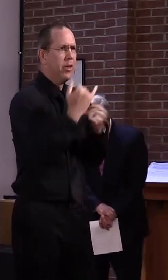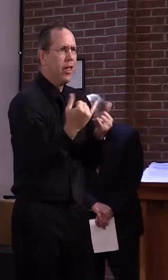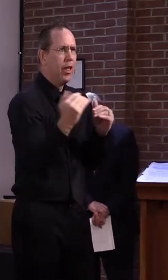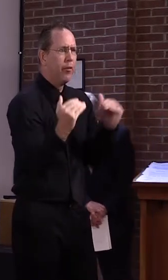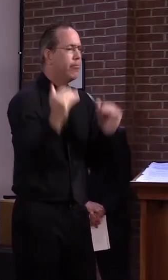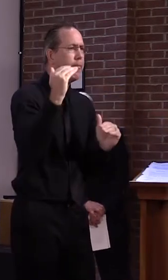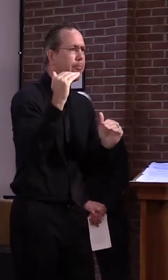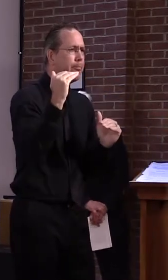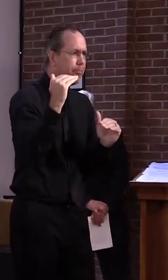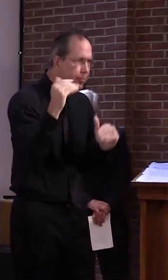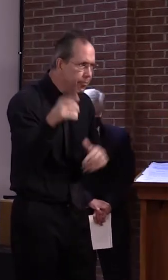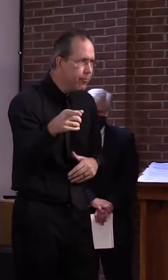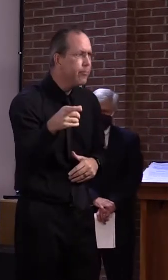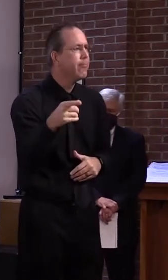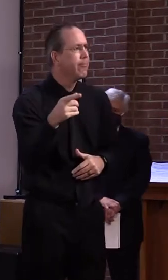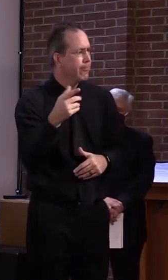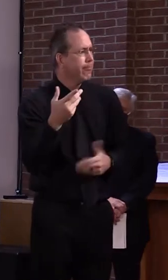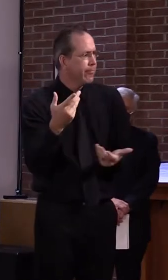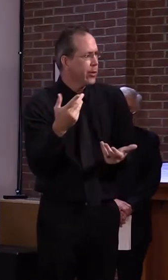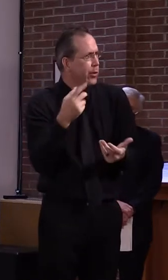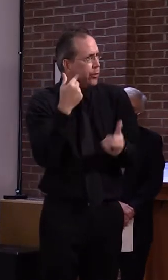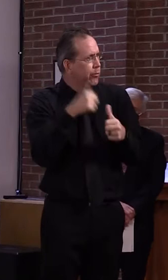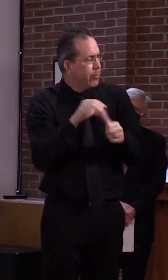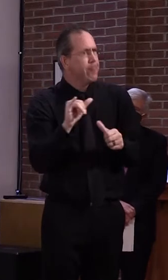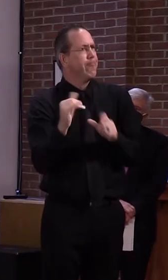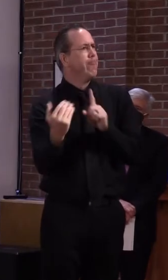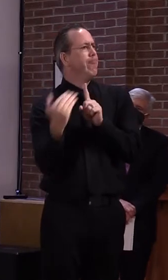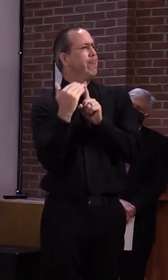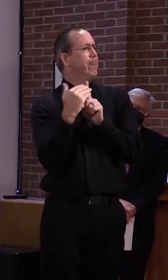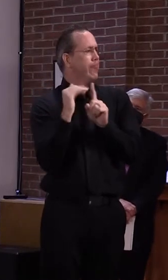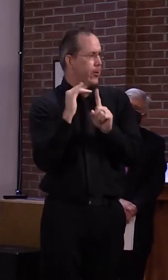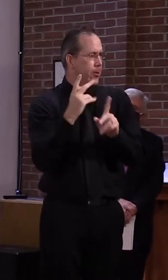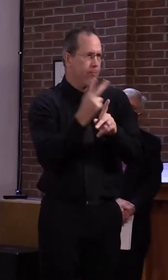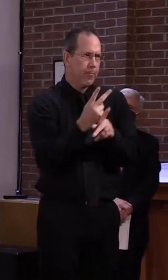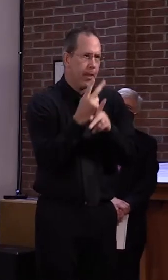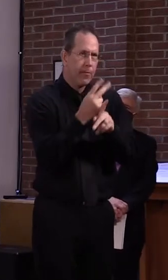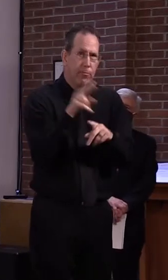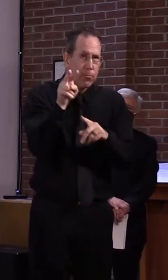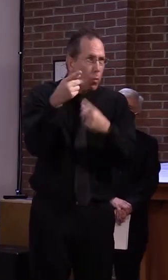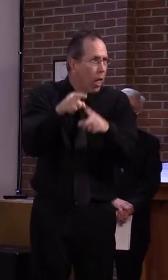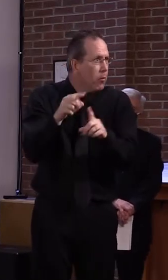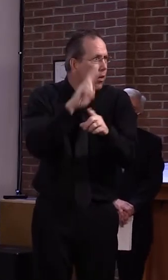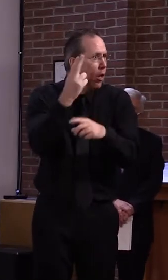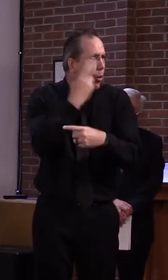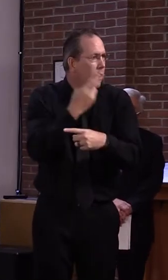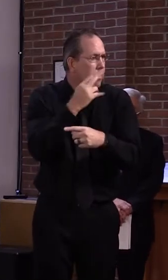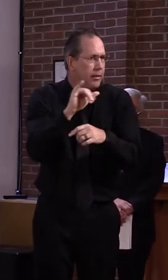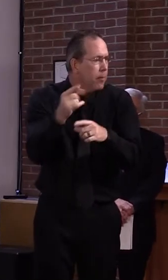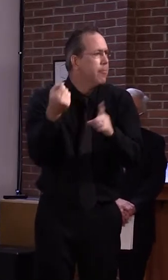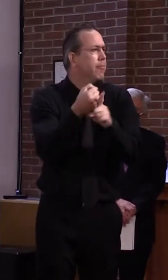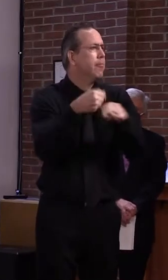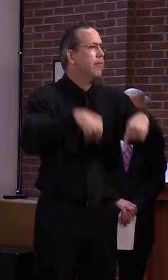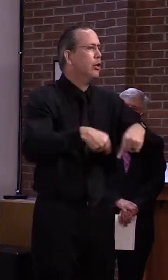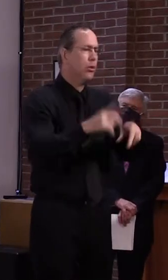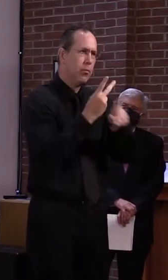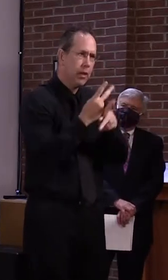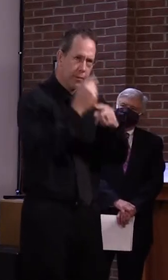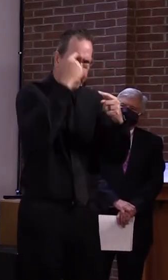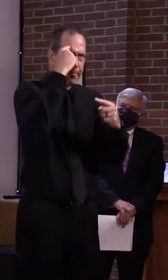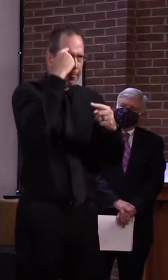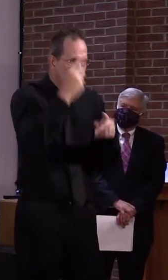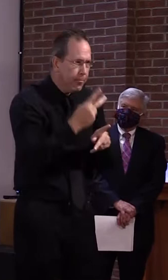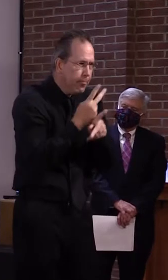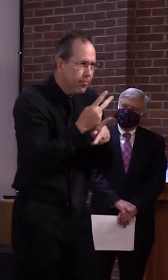what we're doing to suppress this virus. As we get our kids back to school with as much in-person instruction as